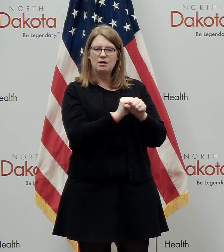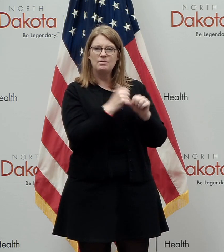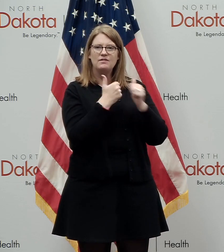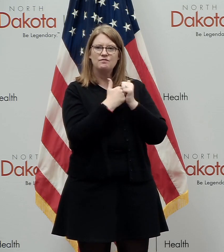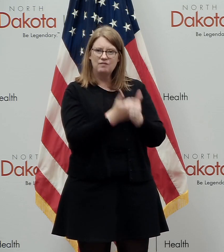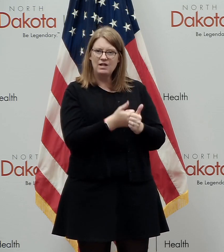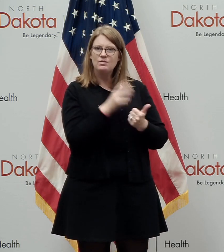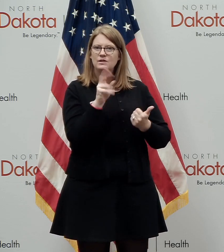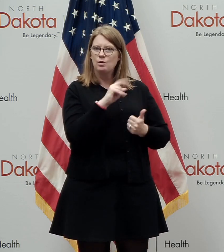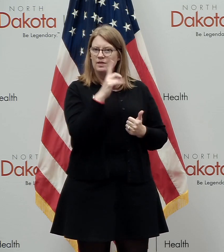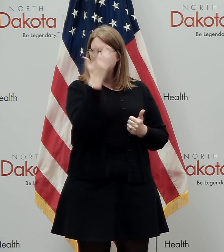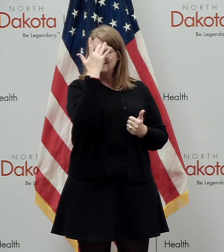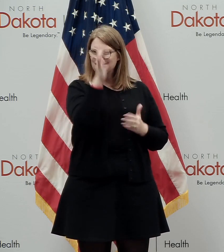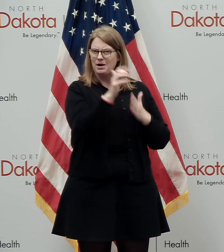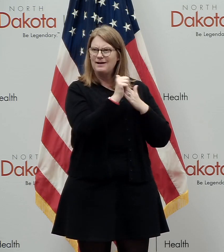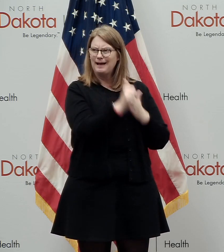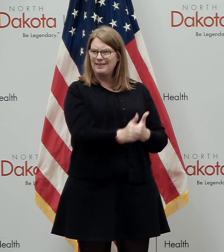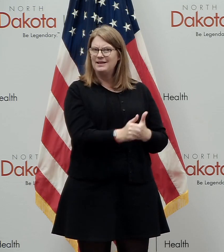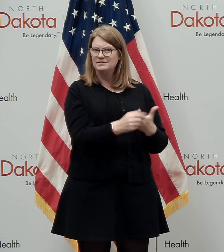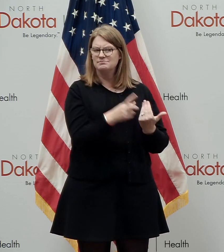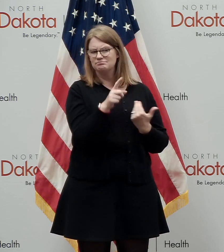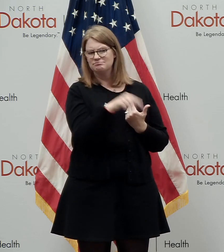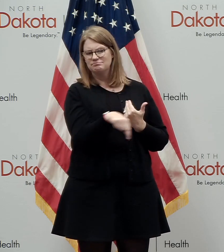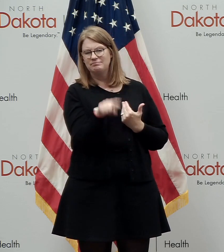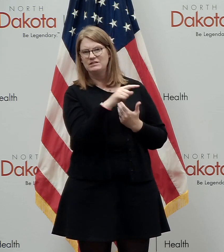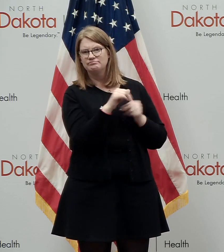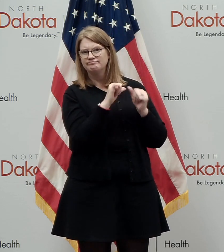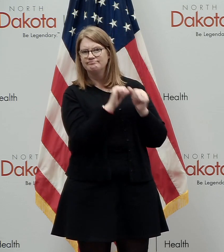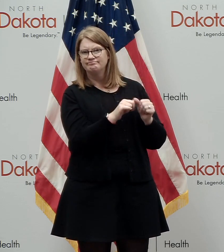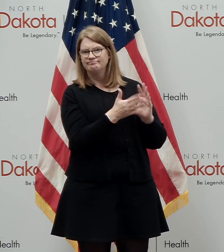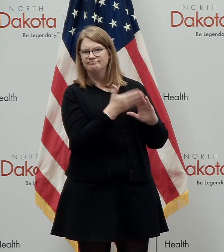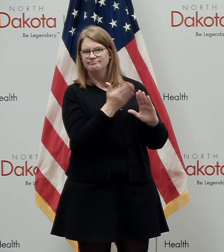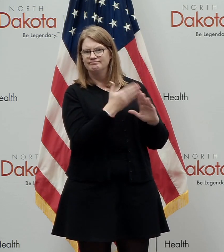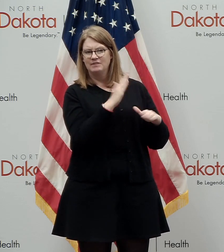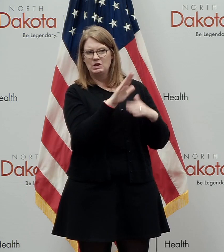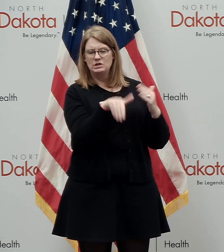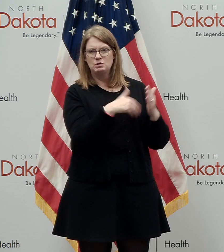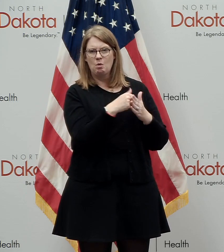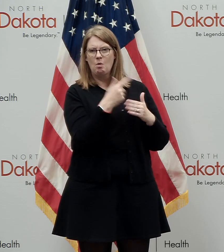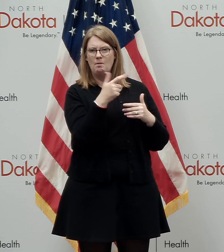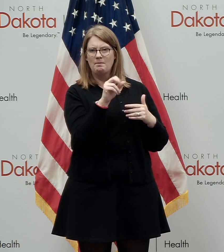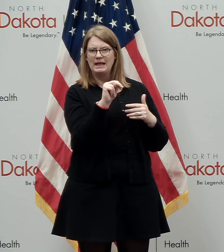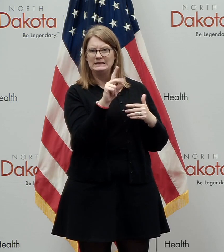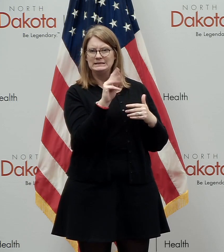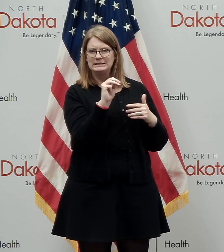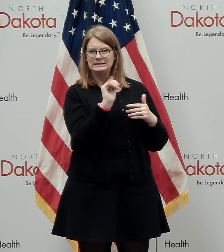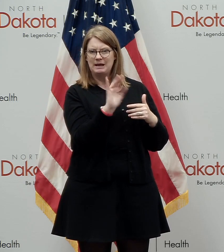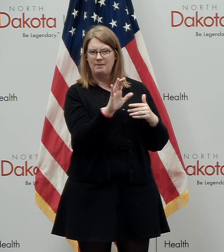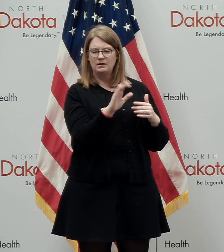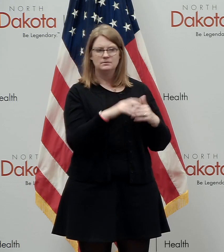Dakota SMART guidelines, and they should be able to keep operating through this whole pandemic until we're through it.